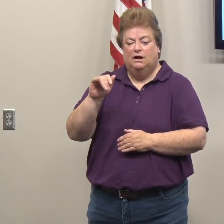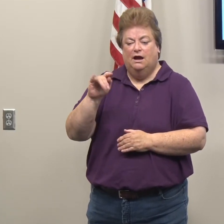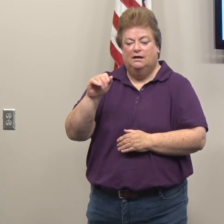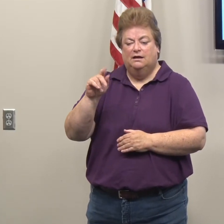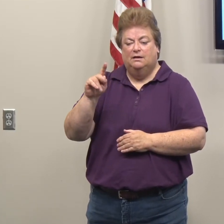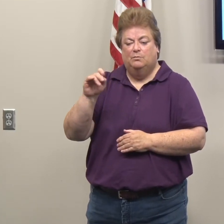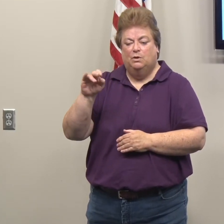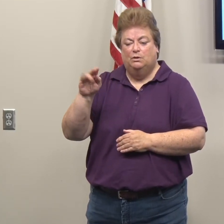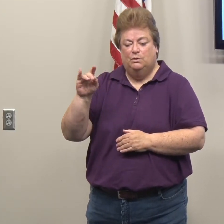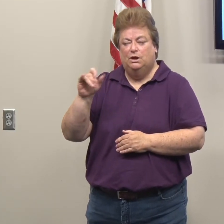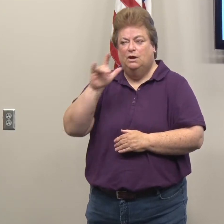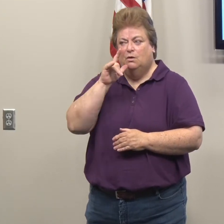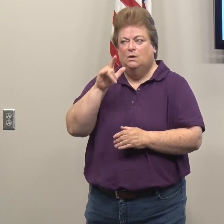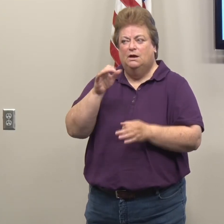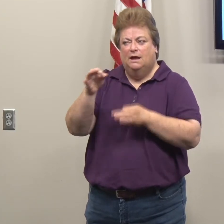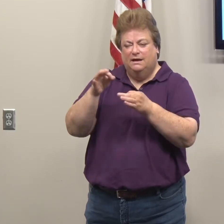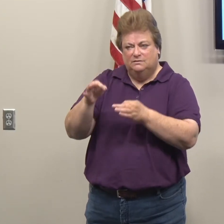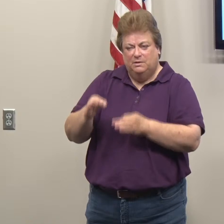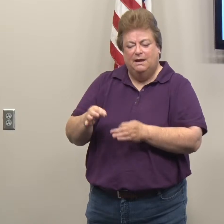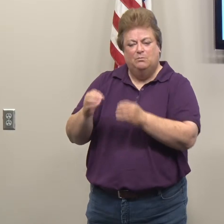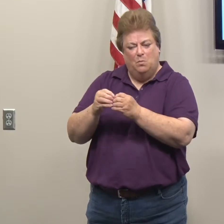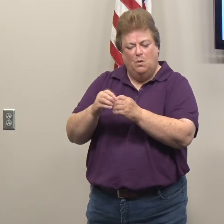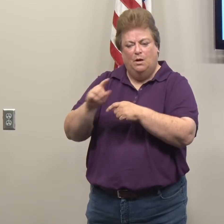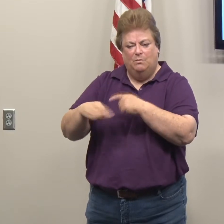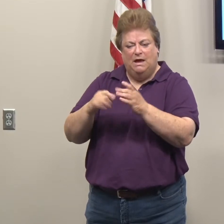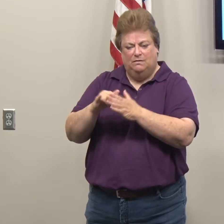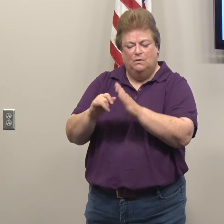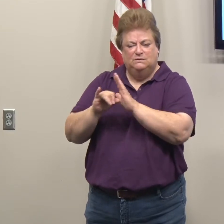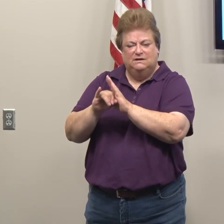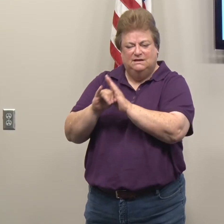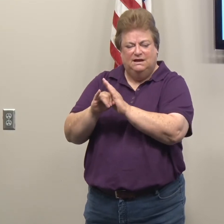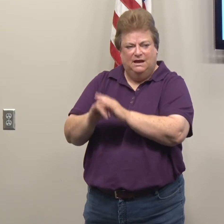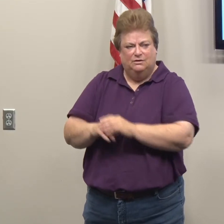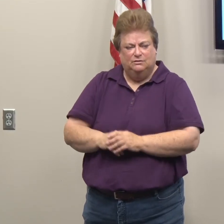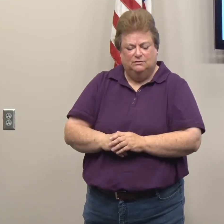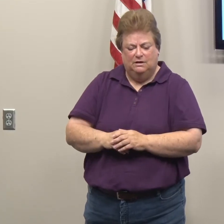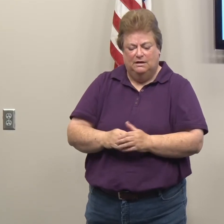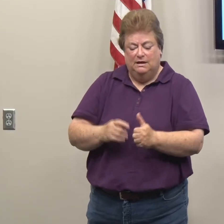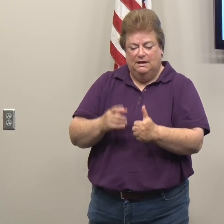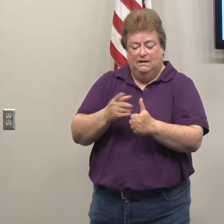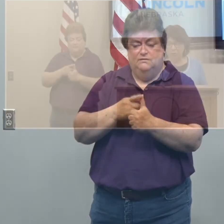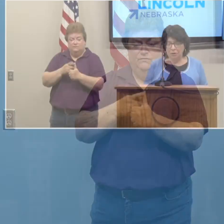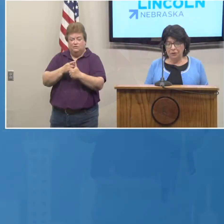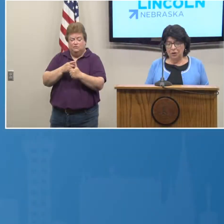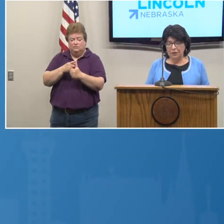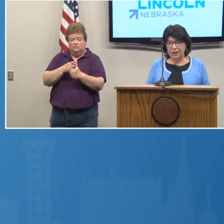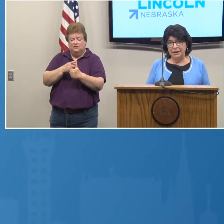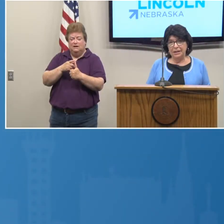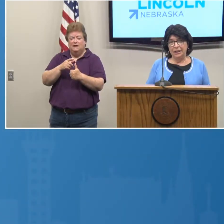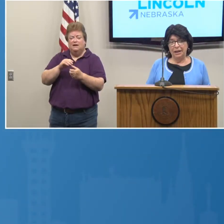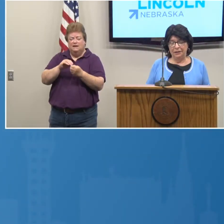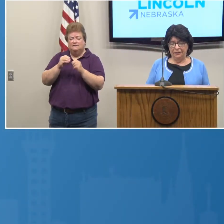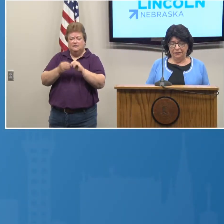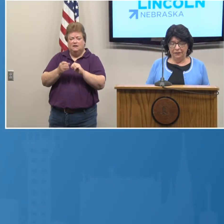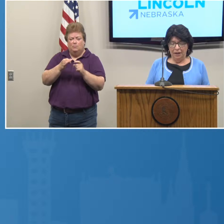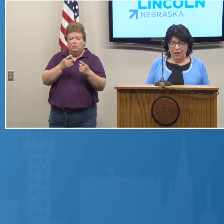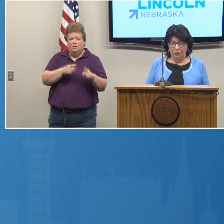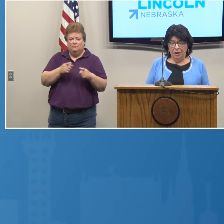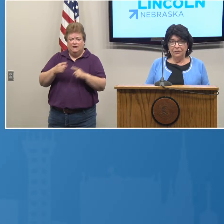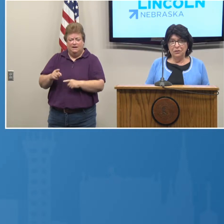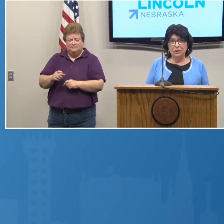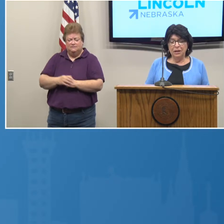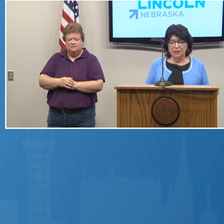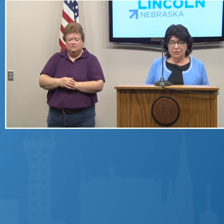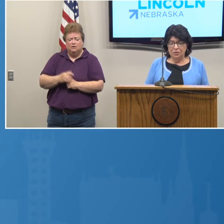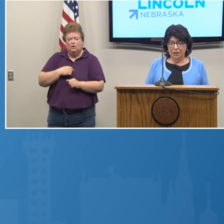detailed explanation of those indicators. The first key factor is the number of COVID-19 cases.